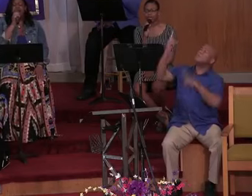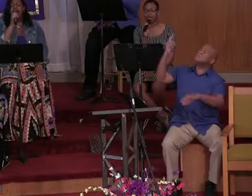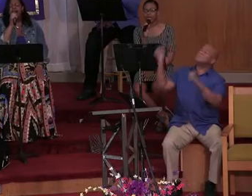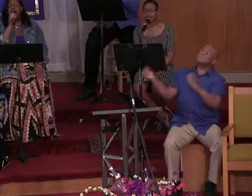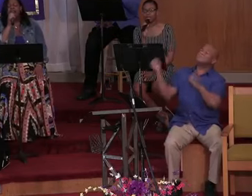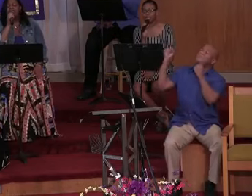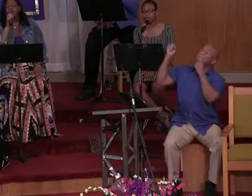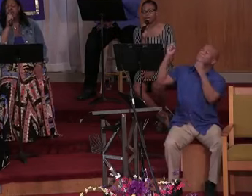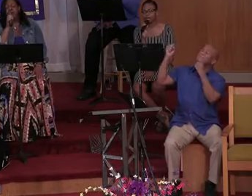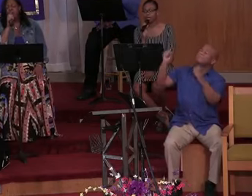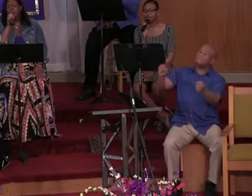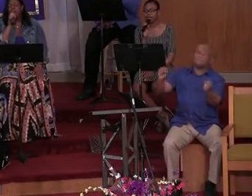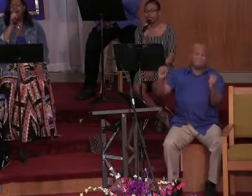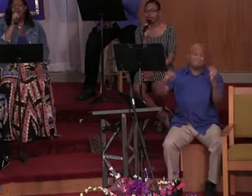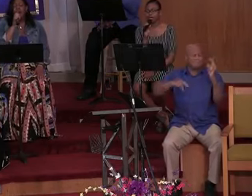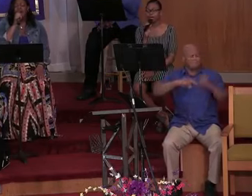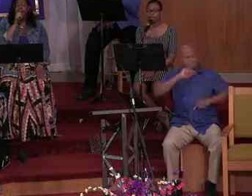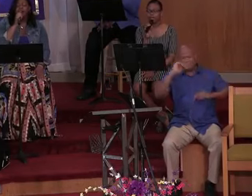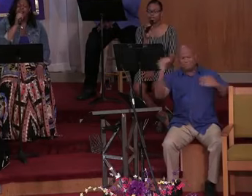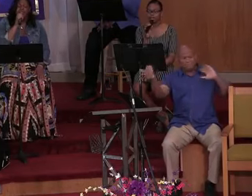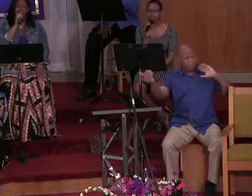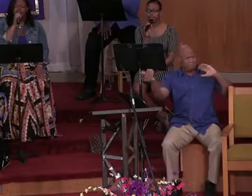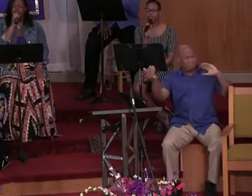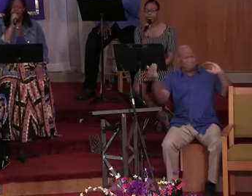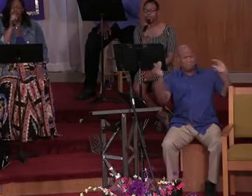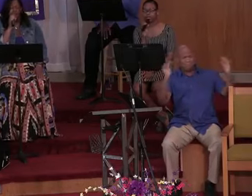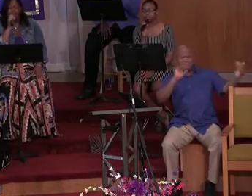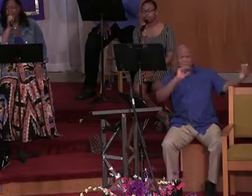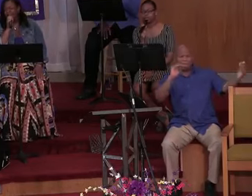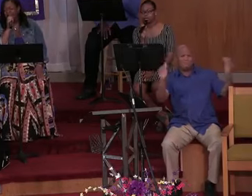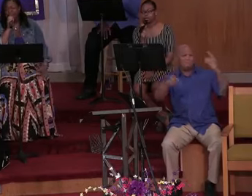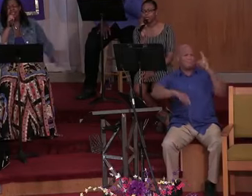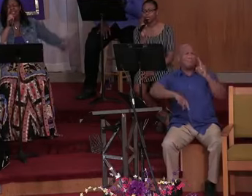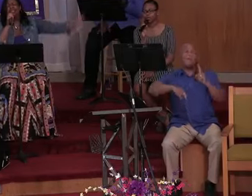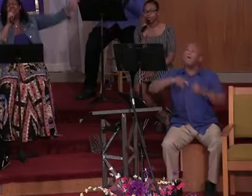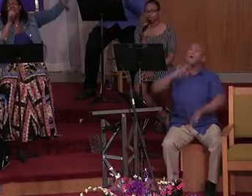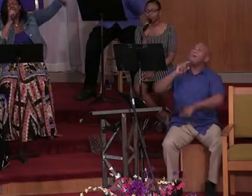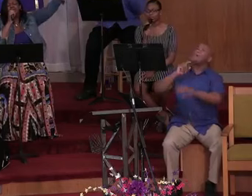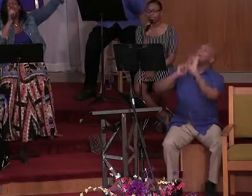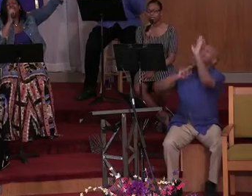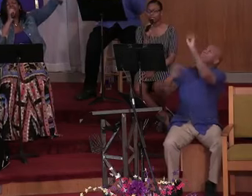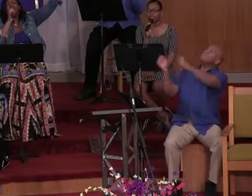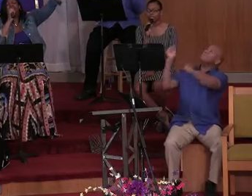strength like no other,